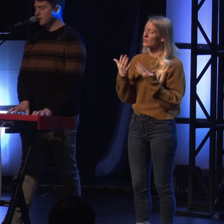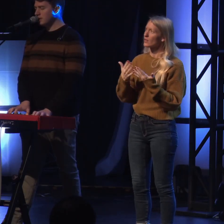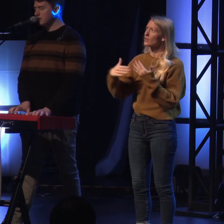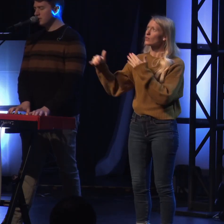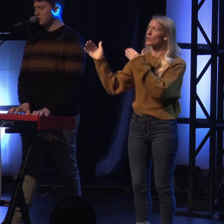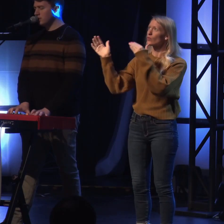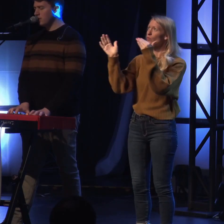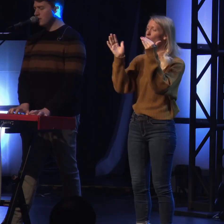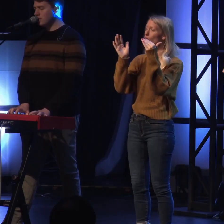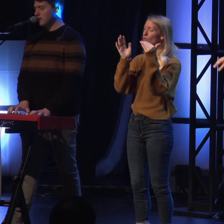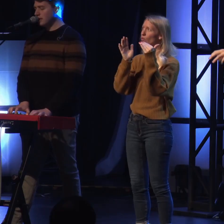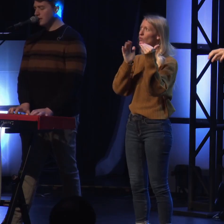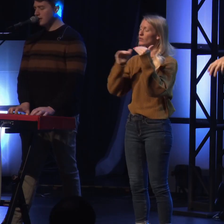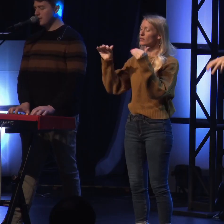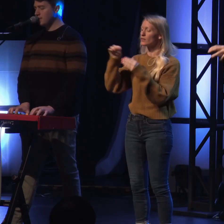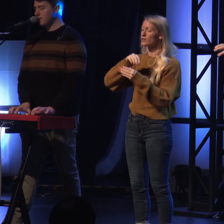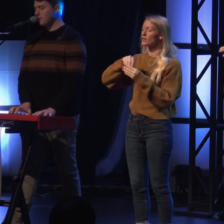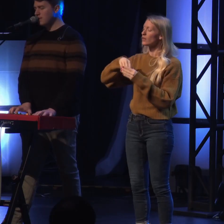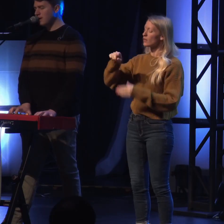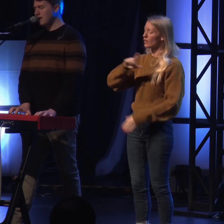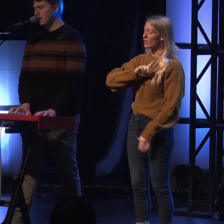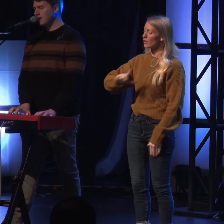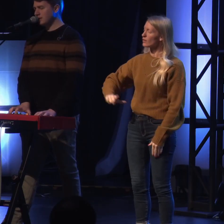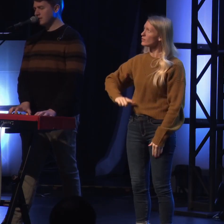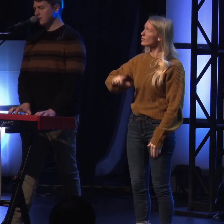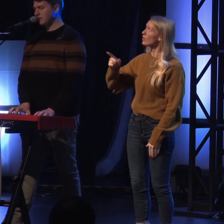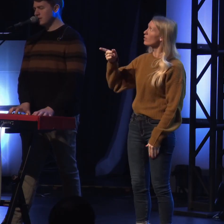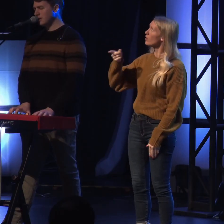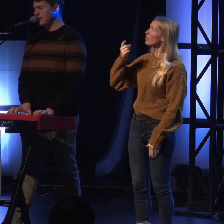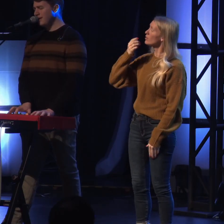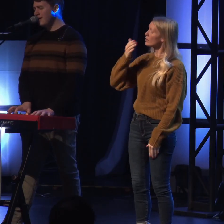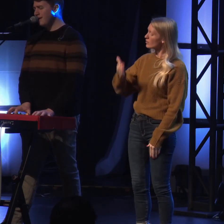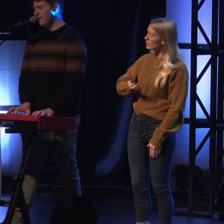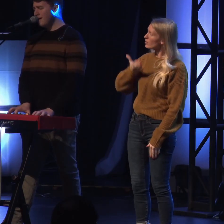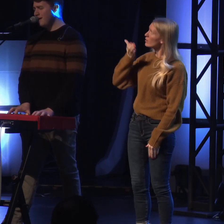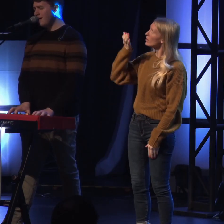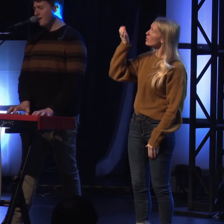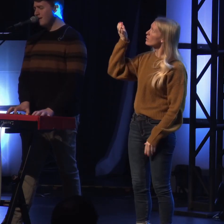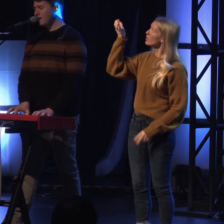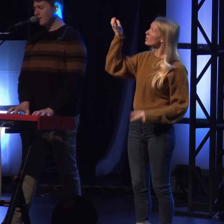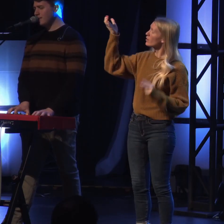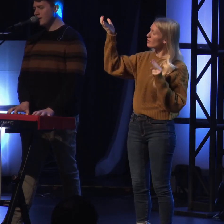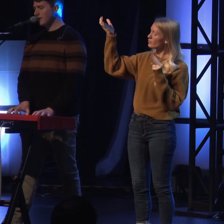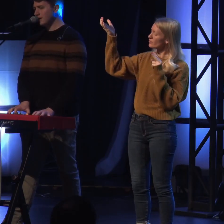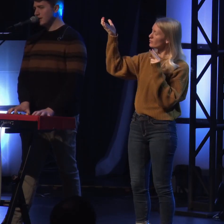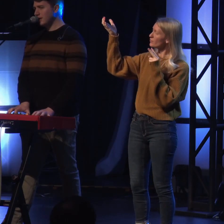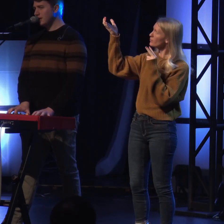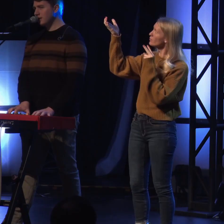is in the Lord. Keep your eyes on Him.